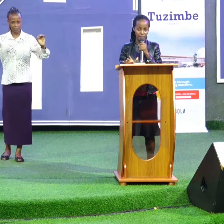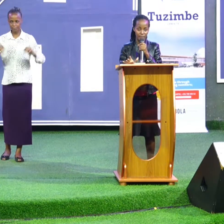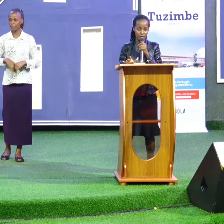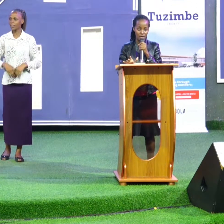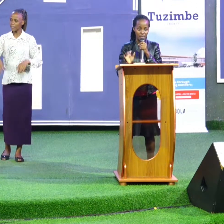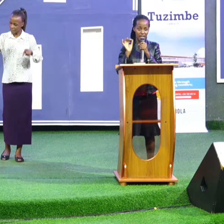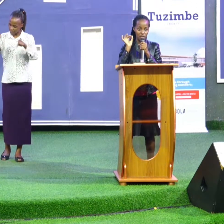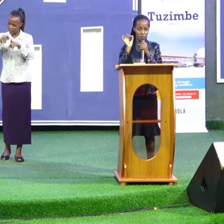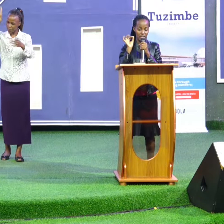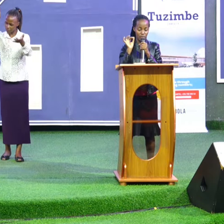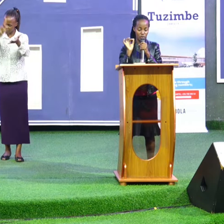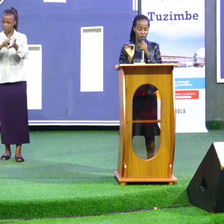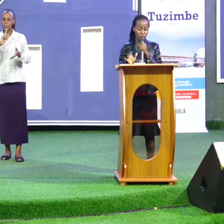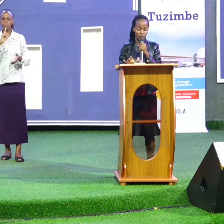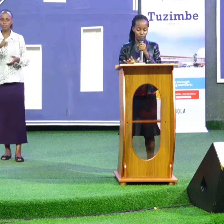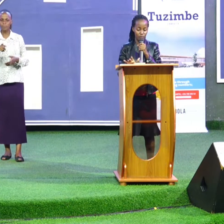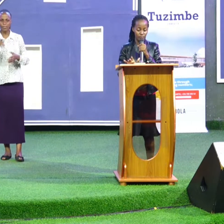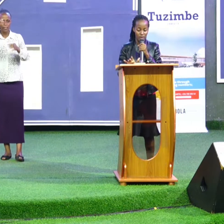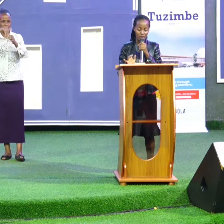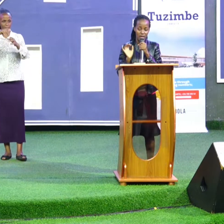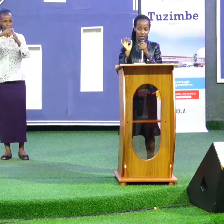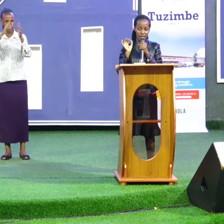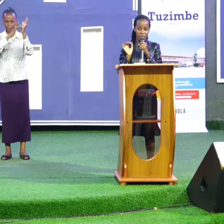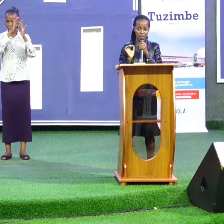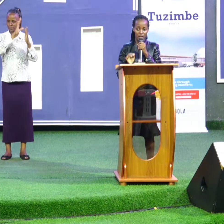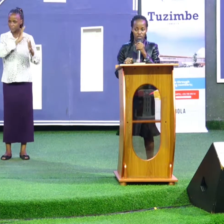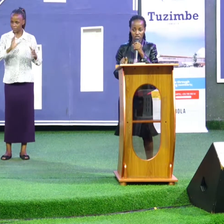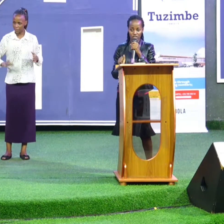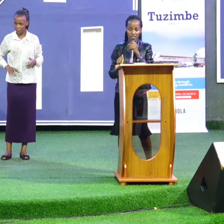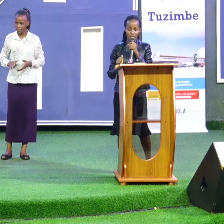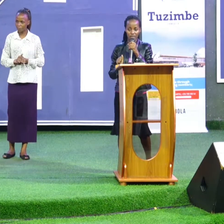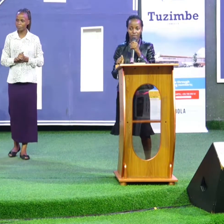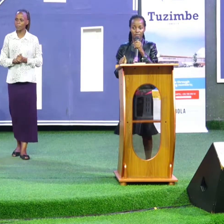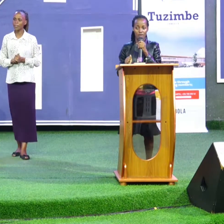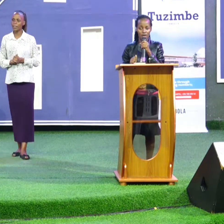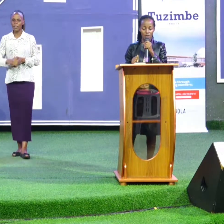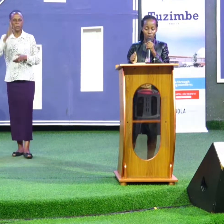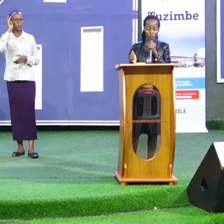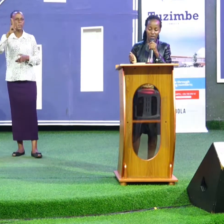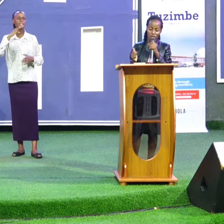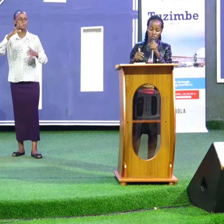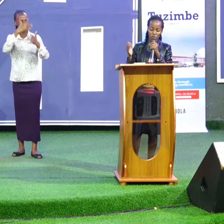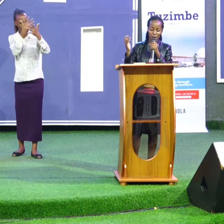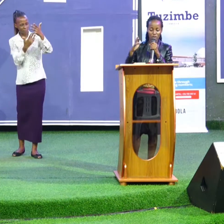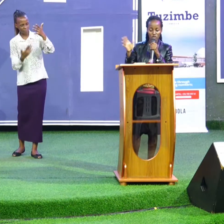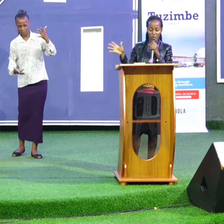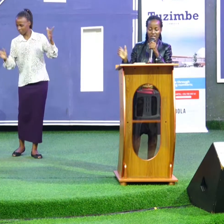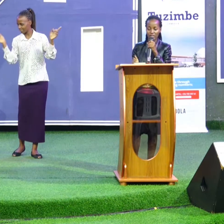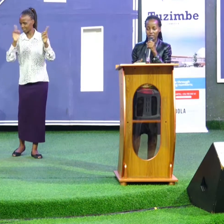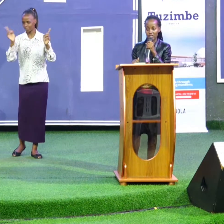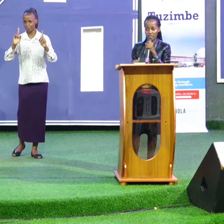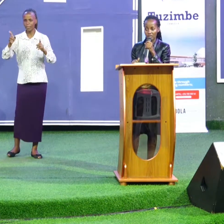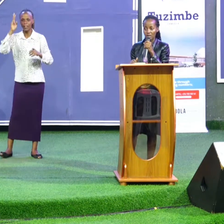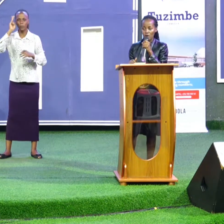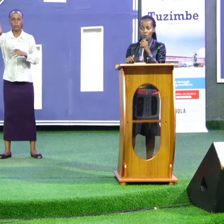Ekyo kyenkakasa. That is what I'm sure of. Olinnya lya Mukama waffe. In the name of our Lord Jesus. Tetugenda kwogera ku bintu bingi. We are not going to speak about so many things.